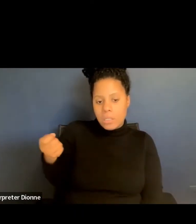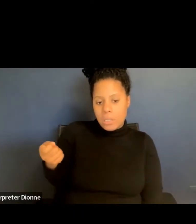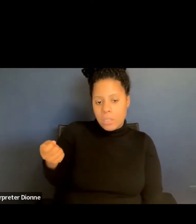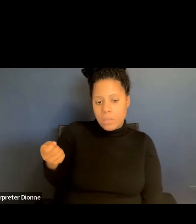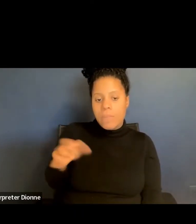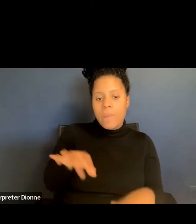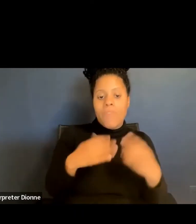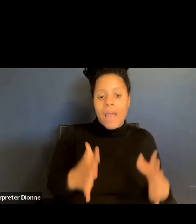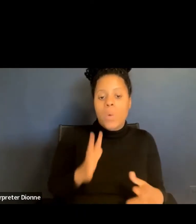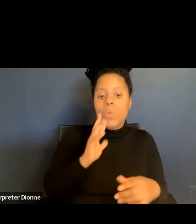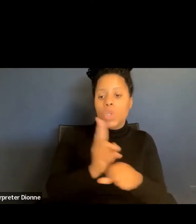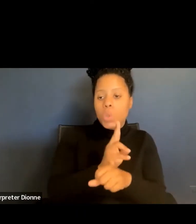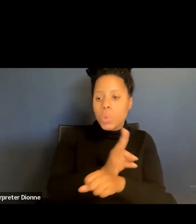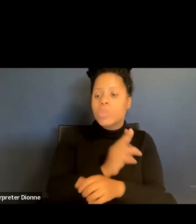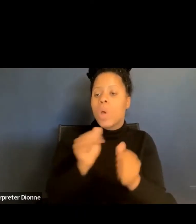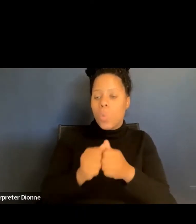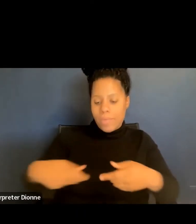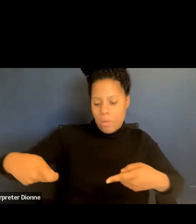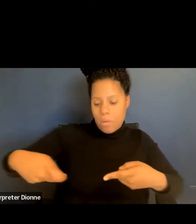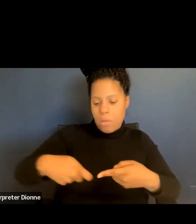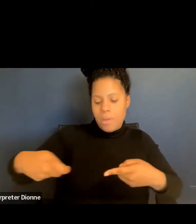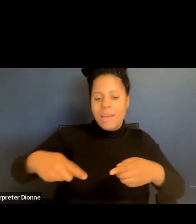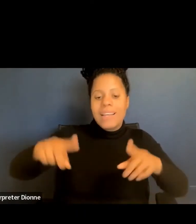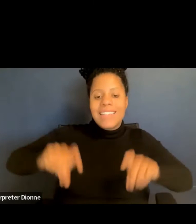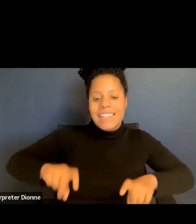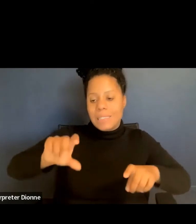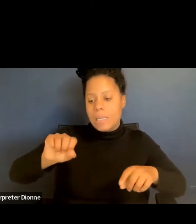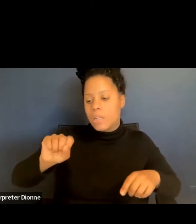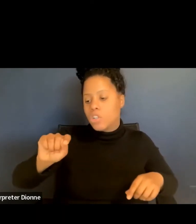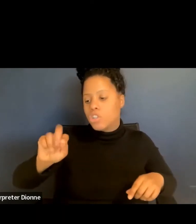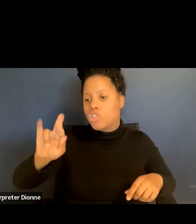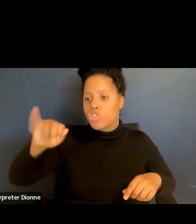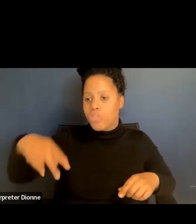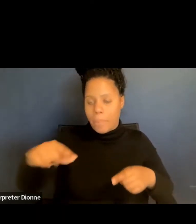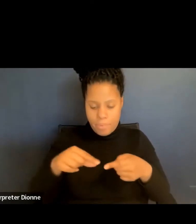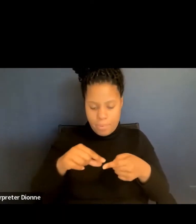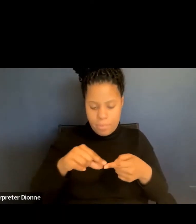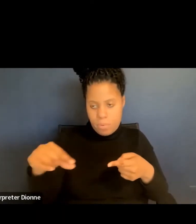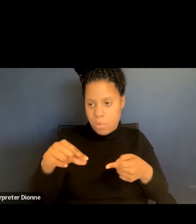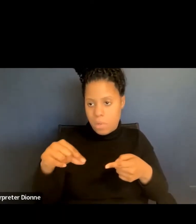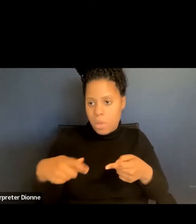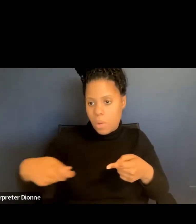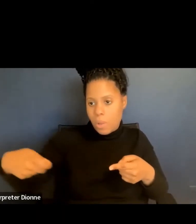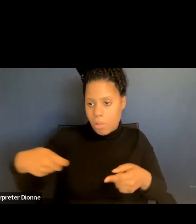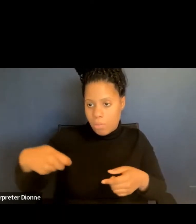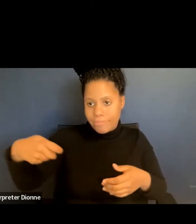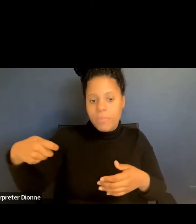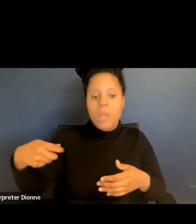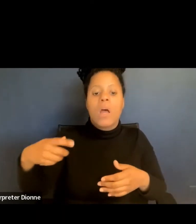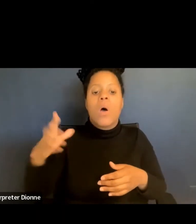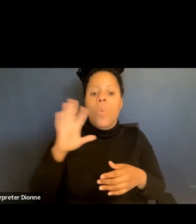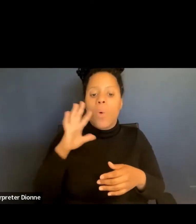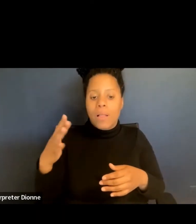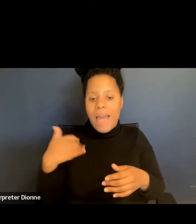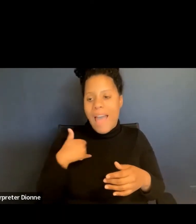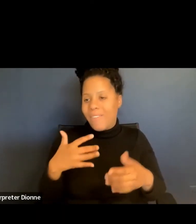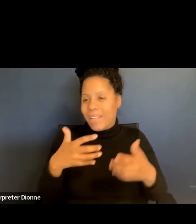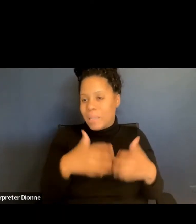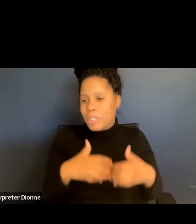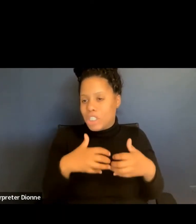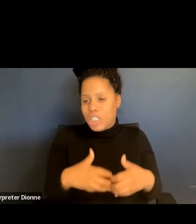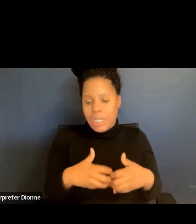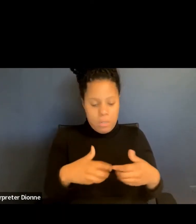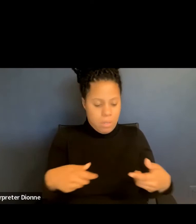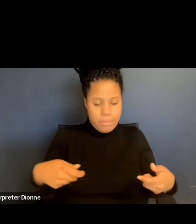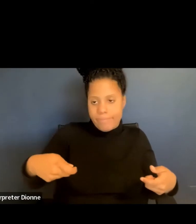is similar, the swabbing and using a little test with a reactant that gets inserted into the machine. These